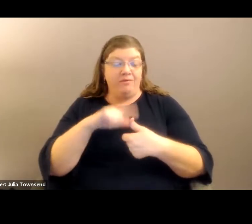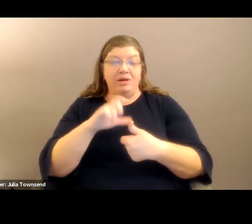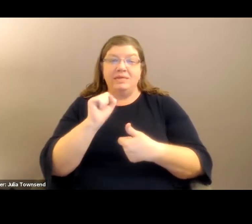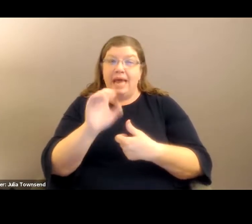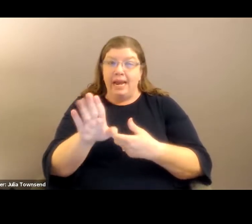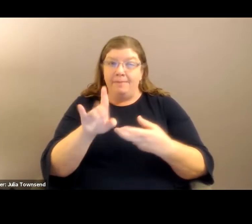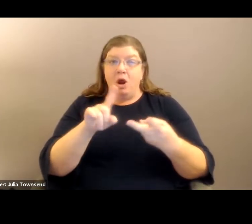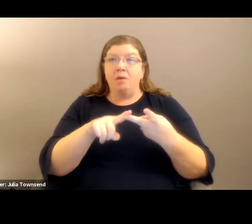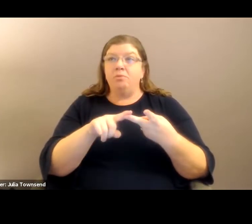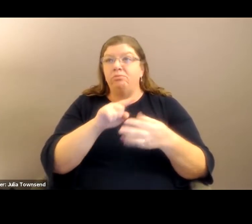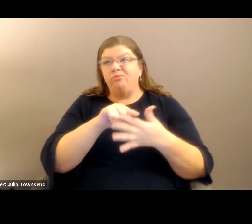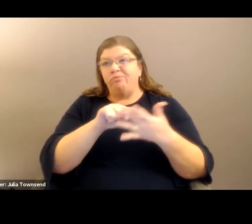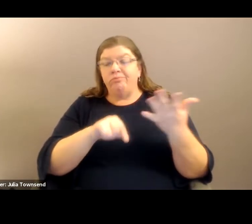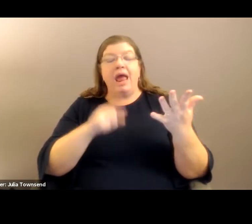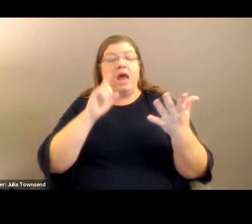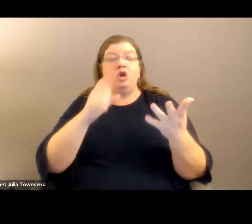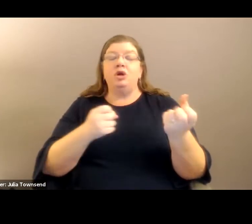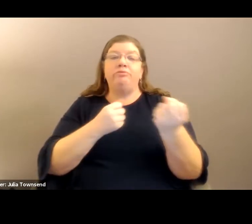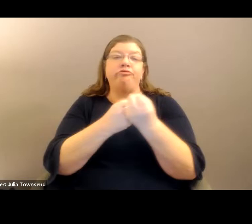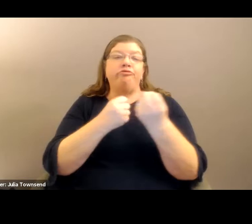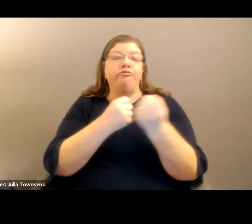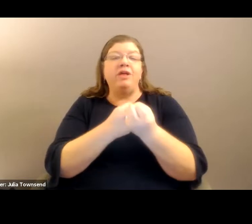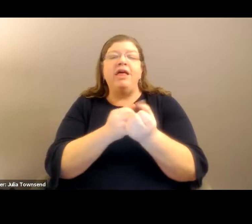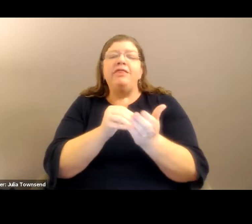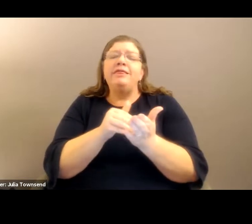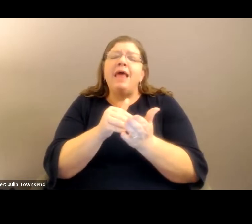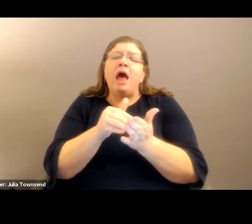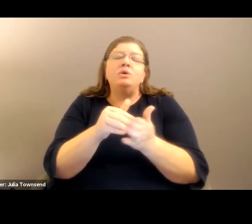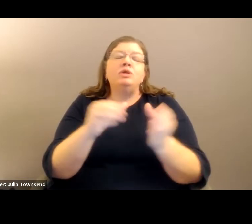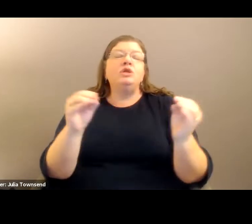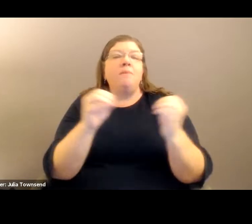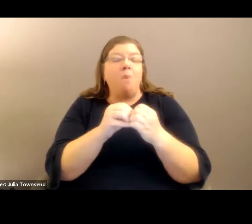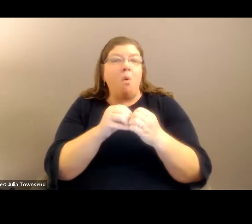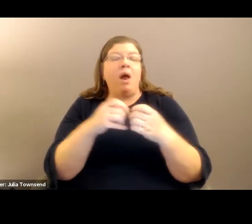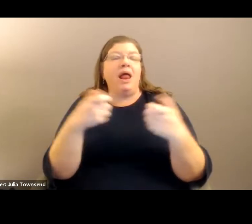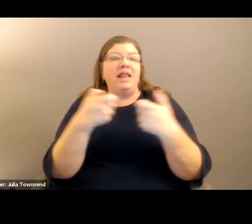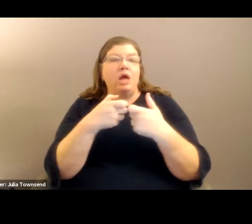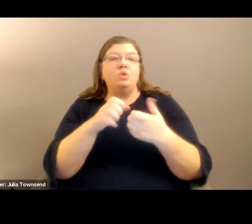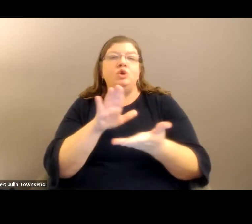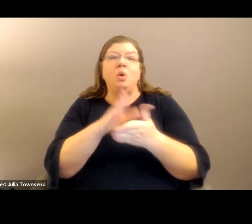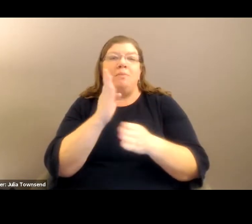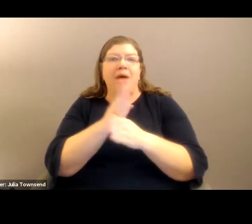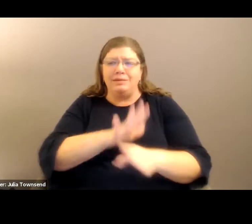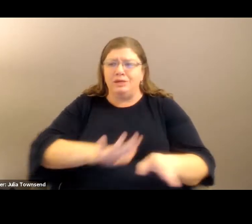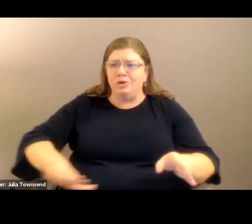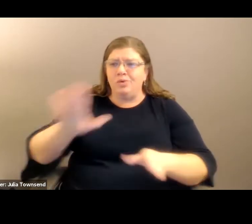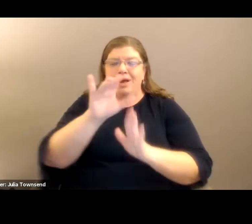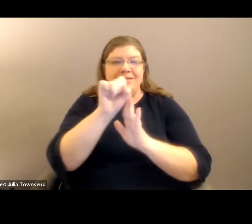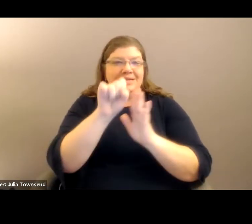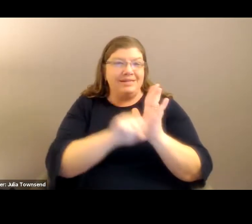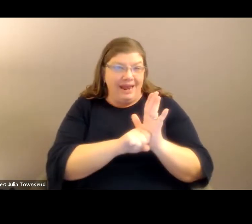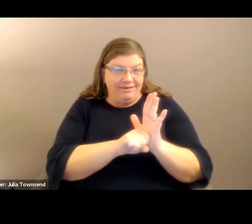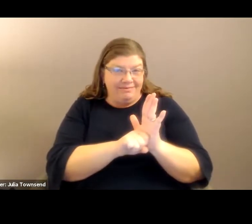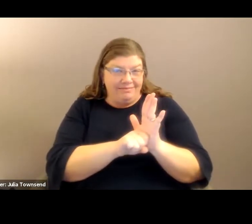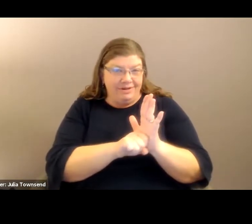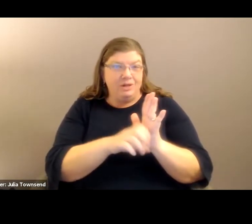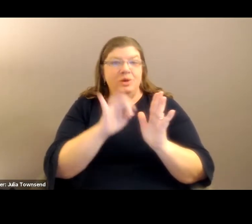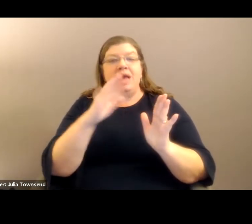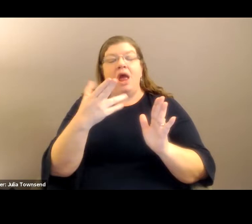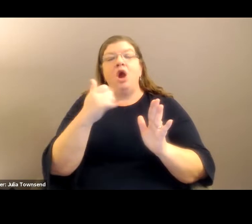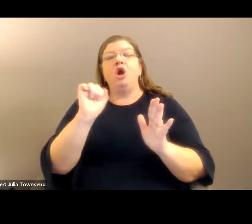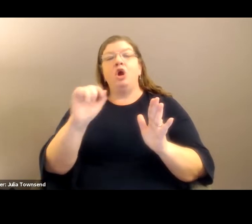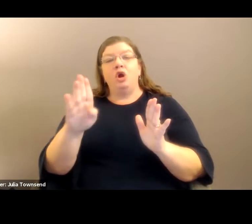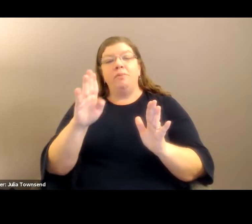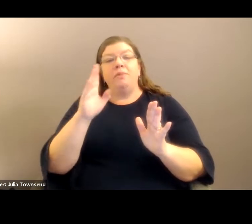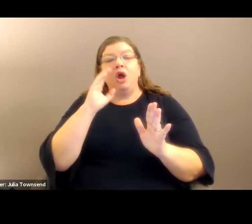and could fund thousands of additional electric school buses here and across the state. To do that, CalPERG is circulating a